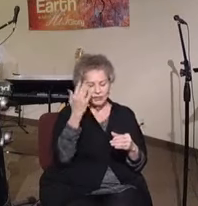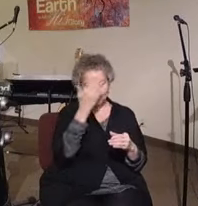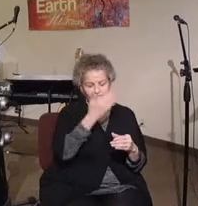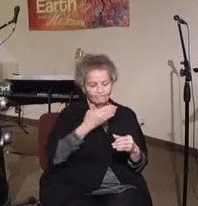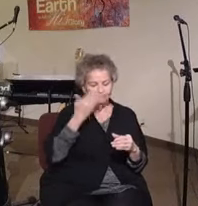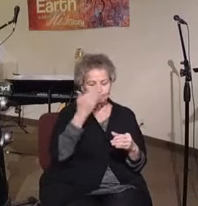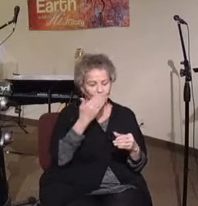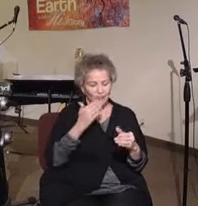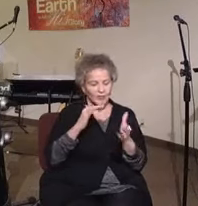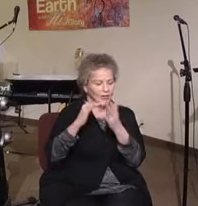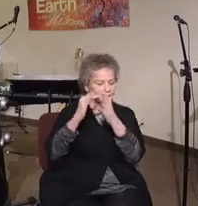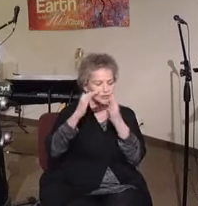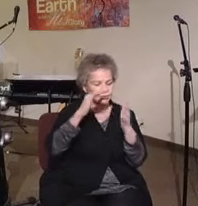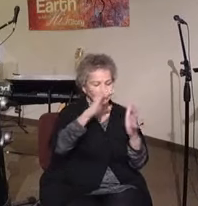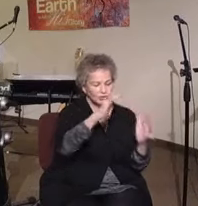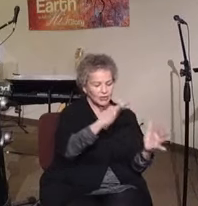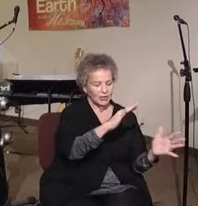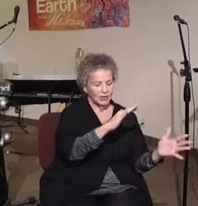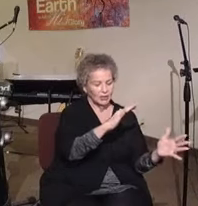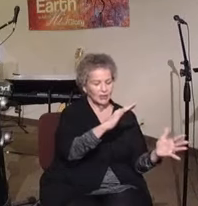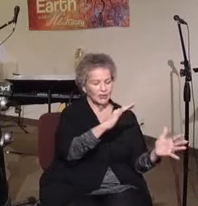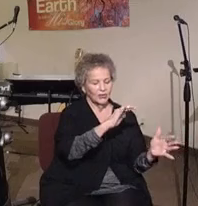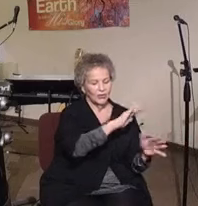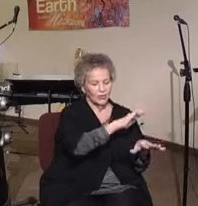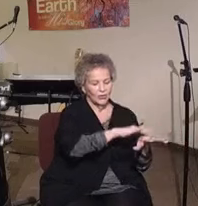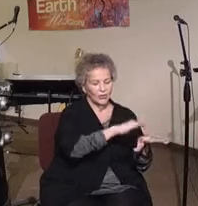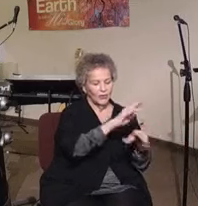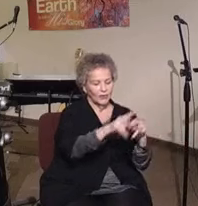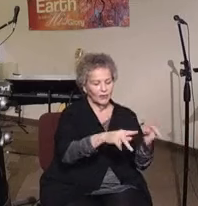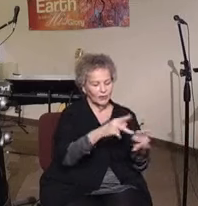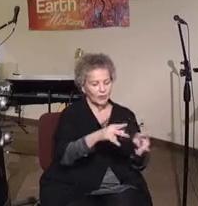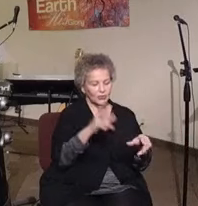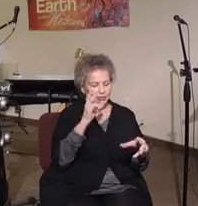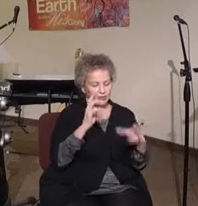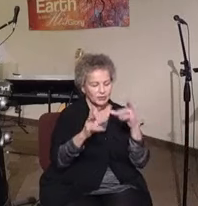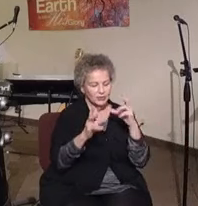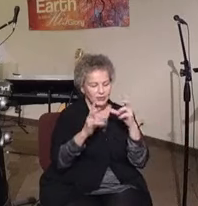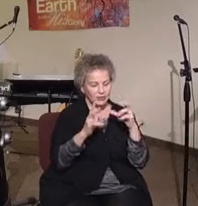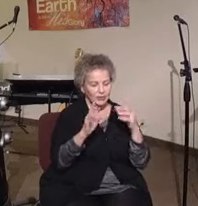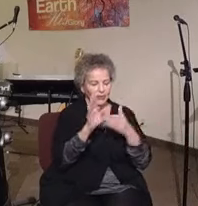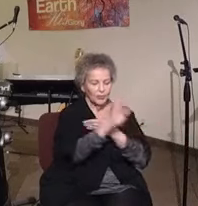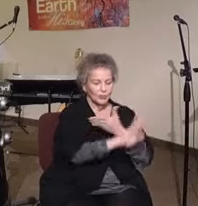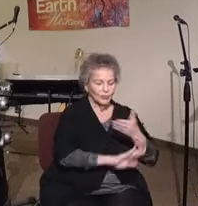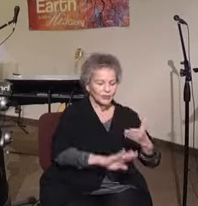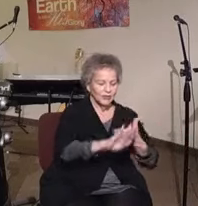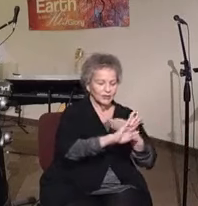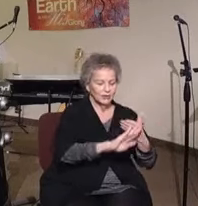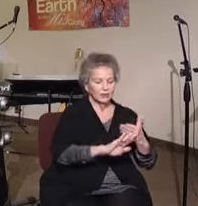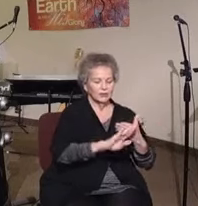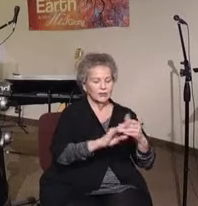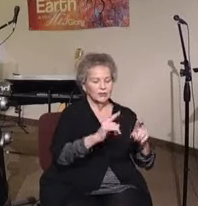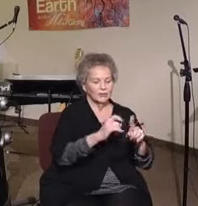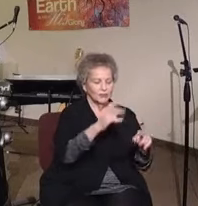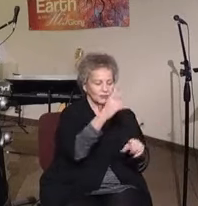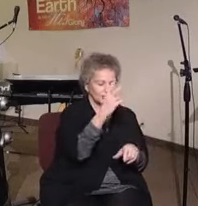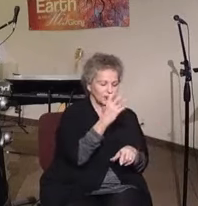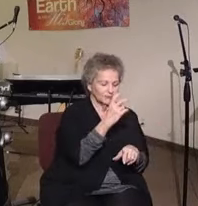of protection around us, keeping us from old Slewfoot, and may we be strong in putting him in his